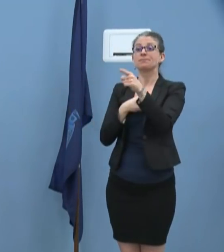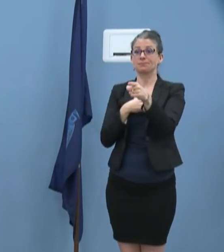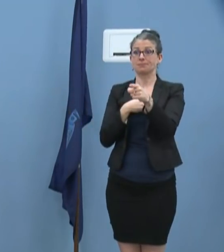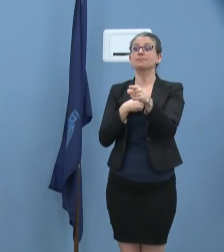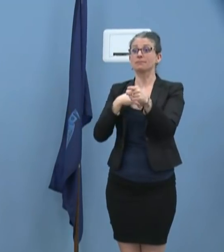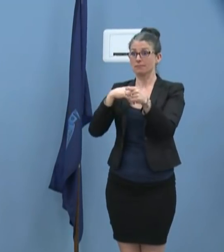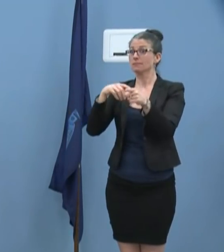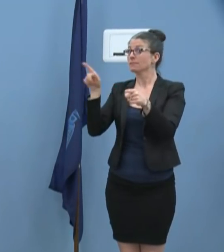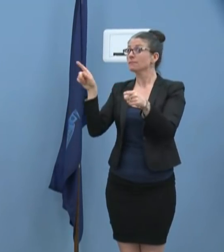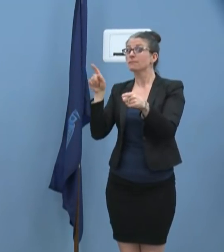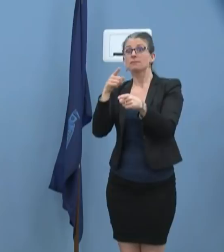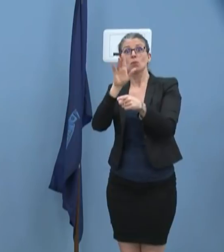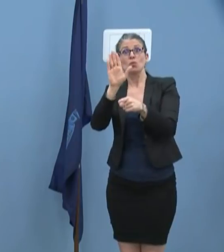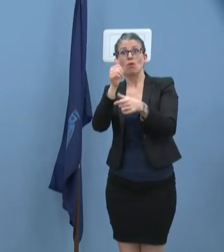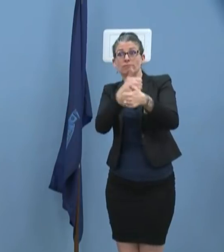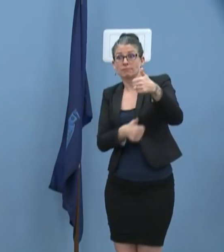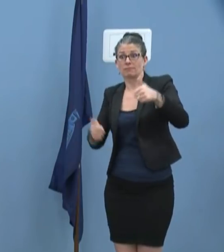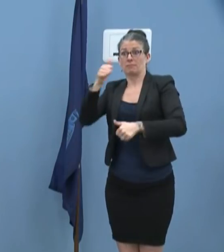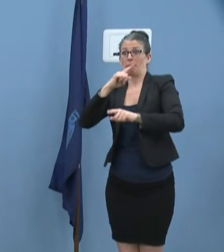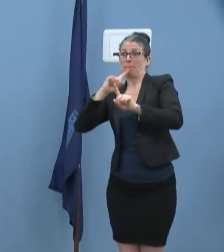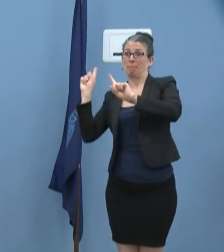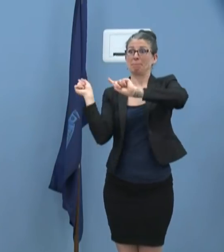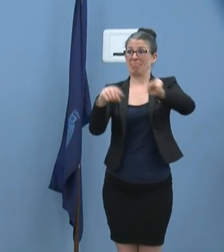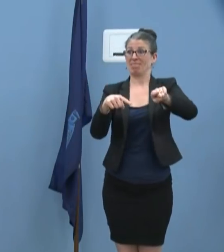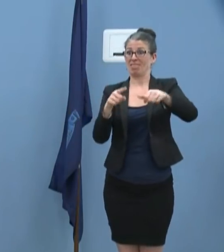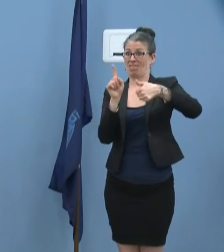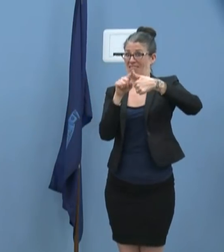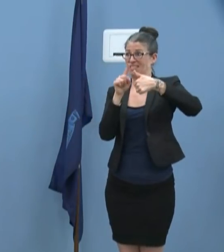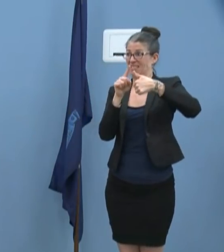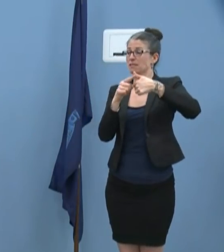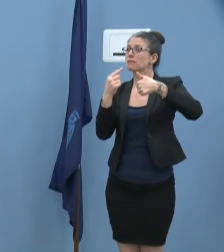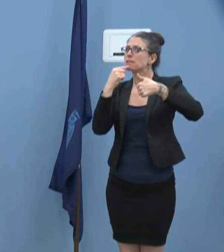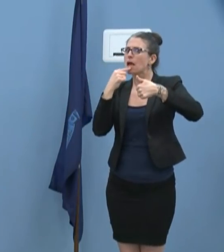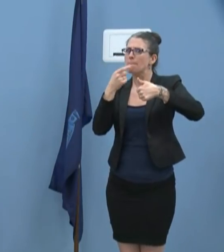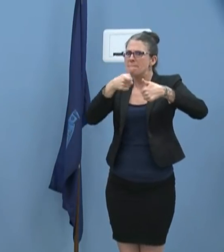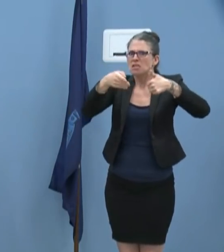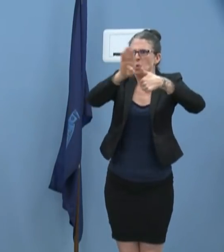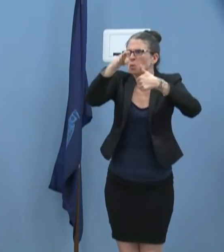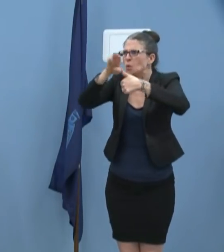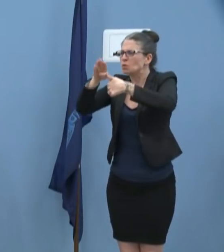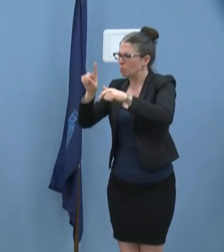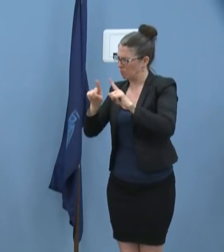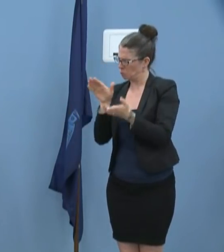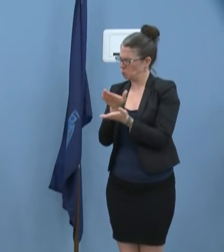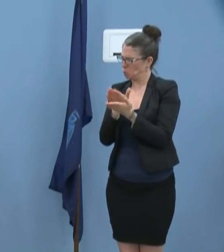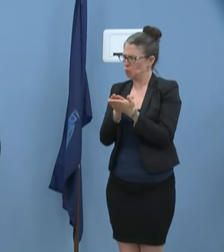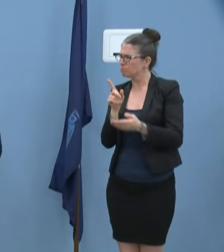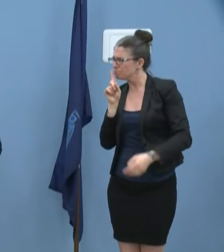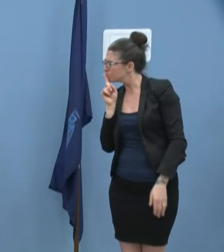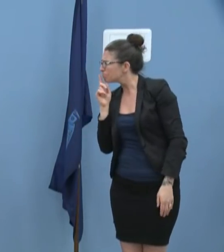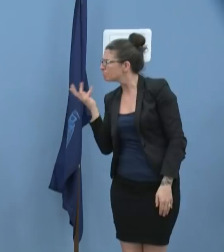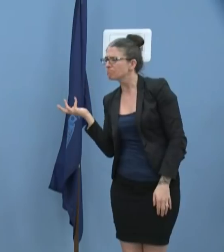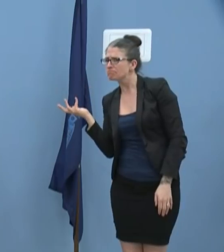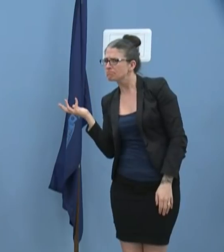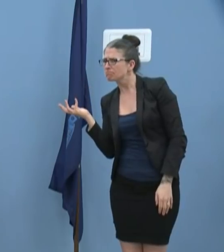mention schools. Is that because you're seeing closures everywhere? Yeah, we talked about that the other day and recommended that